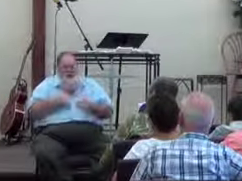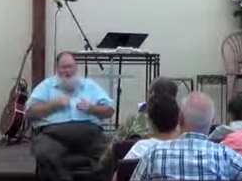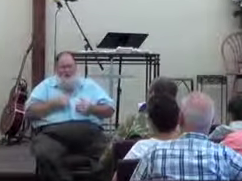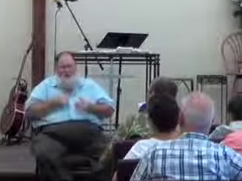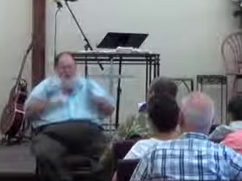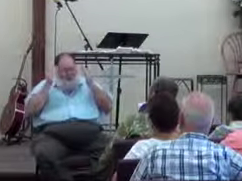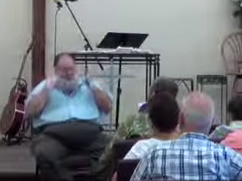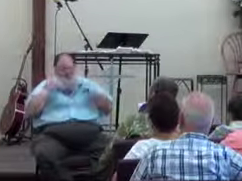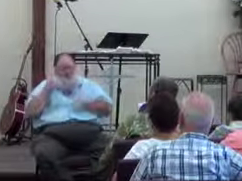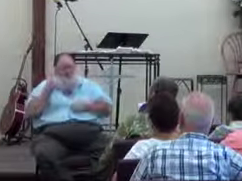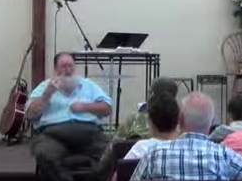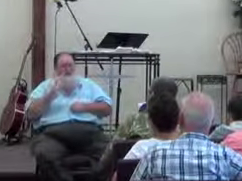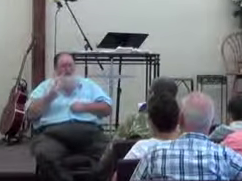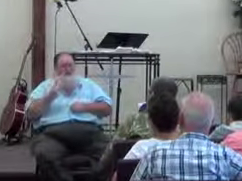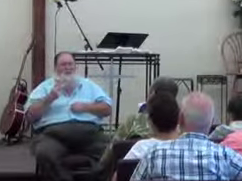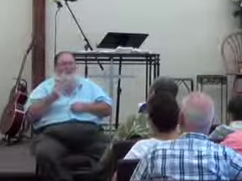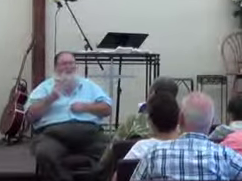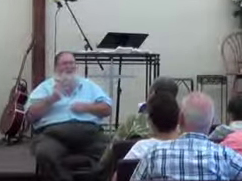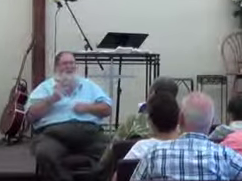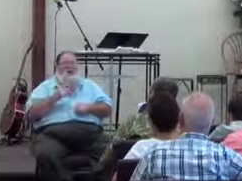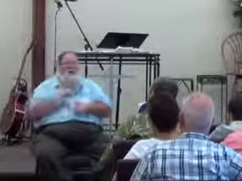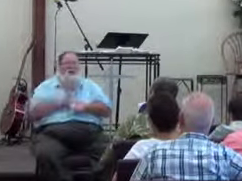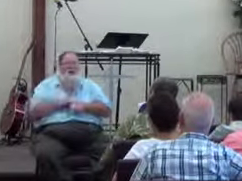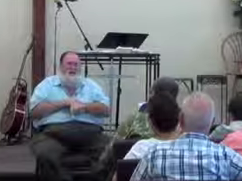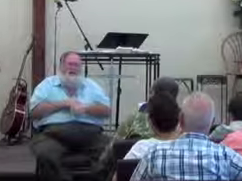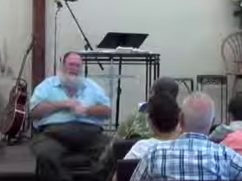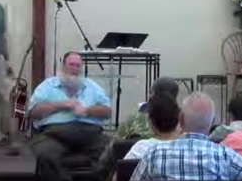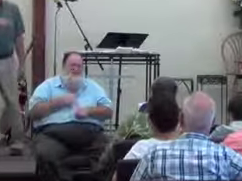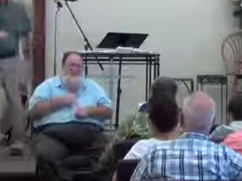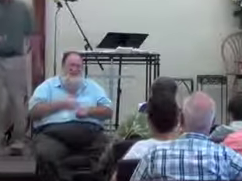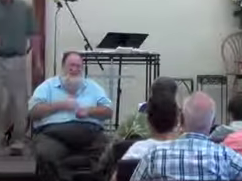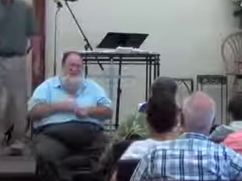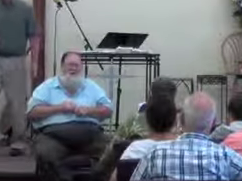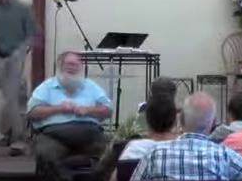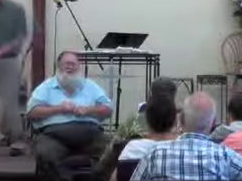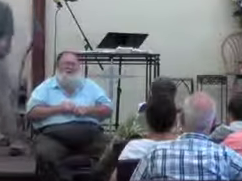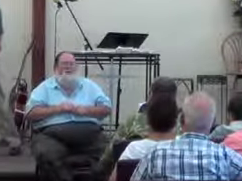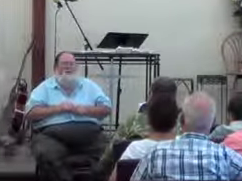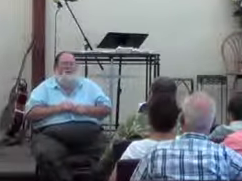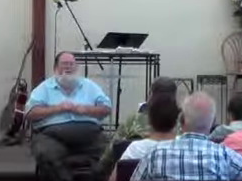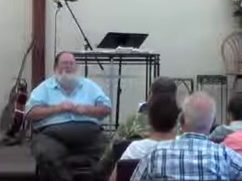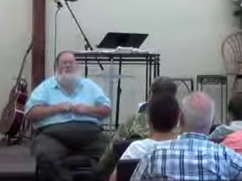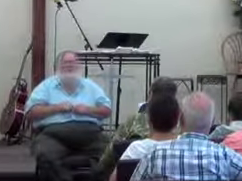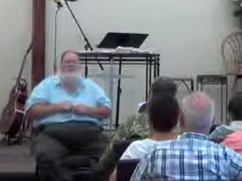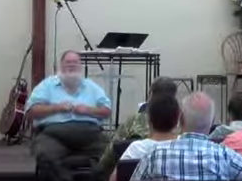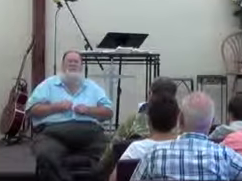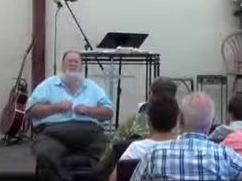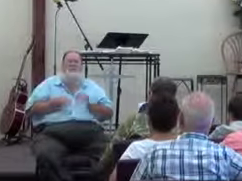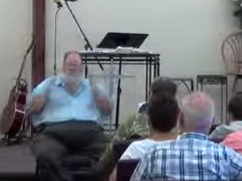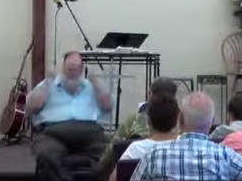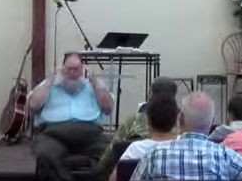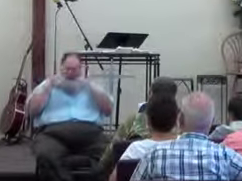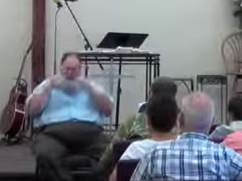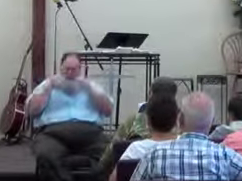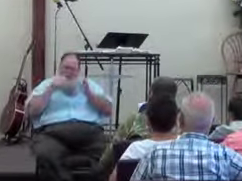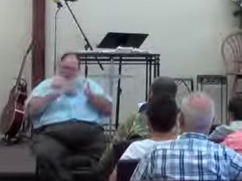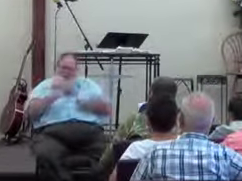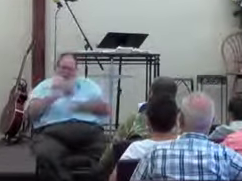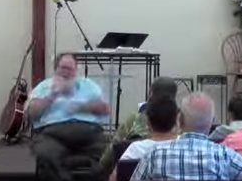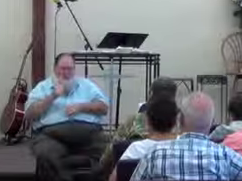hope that you guys don't come in and say, these guys are pretty good, or I like to hear him or her or that. I hope you guys